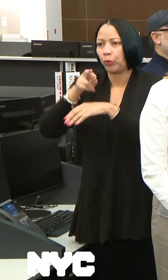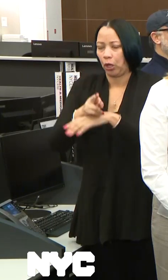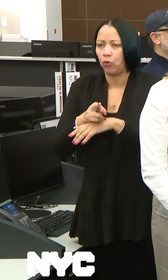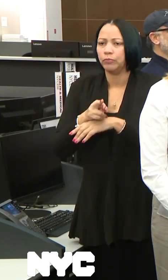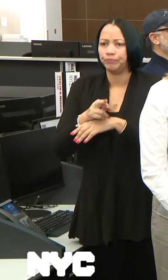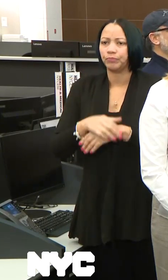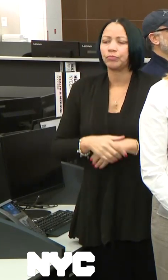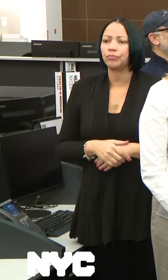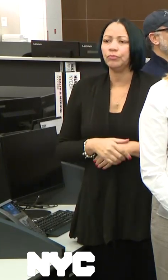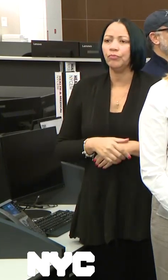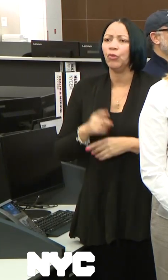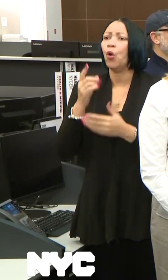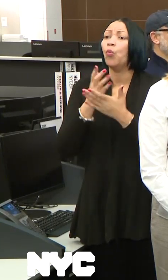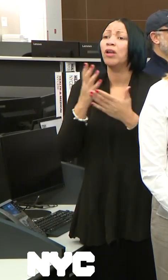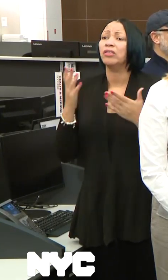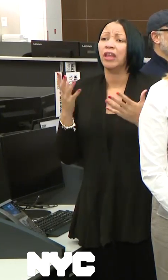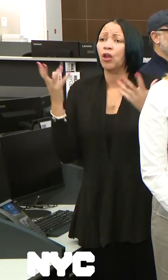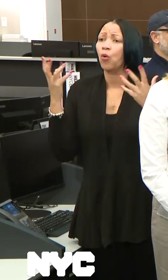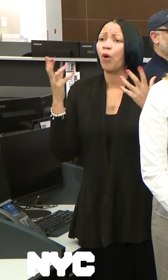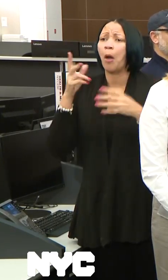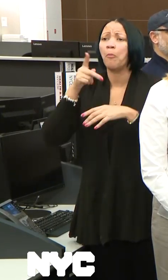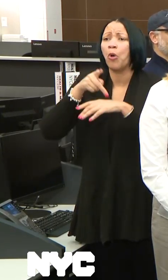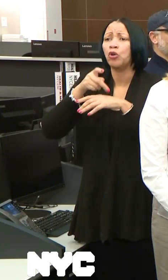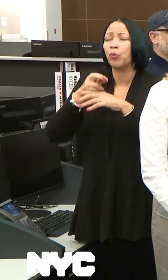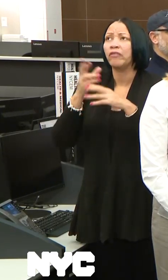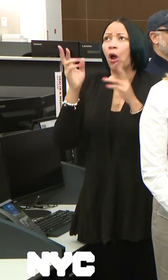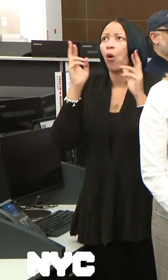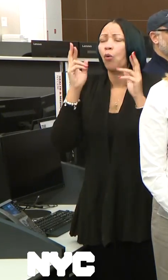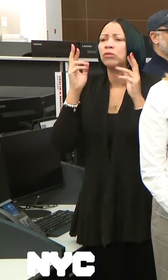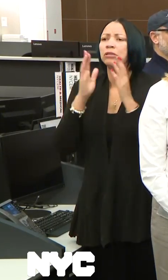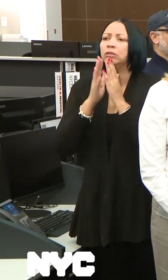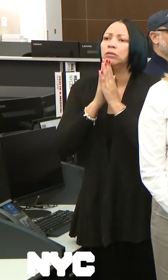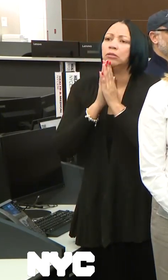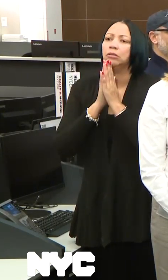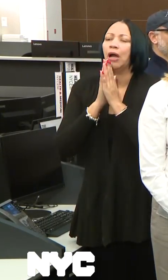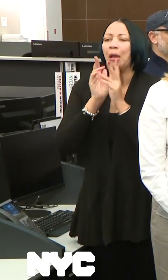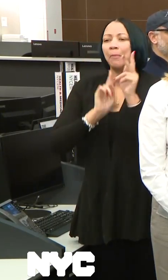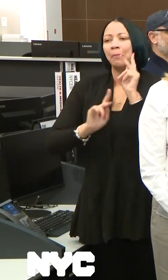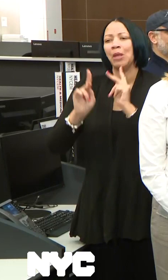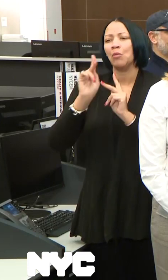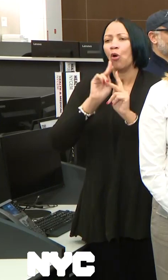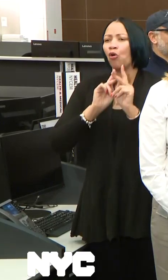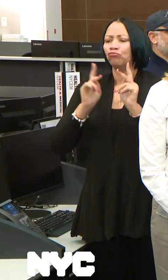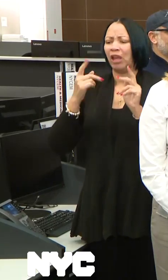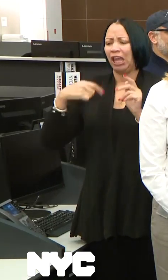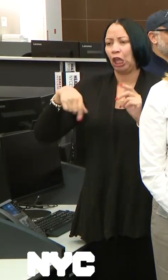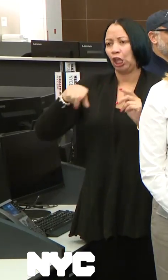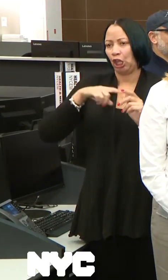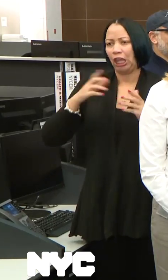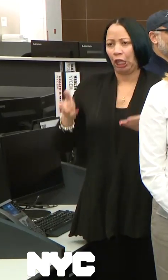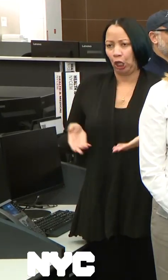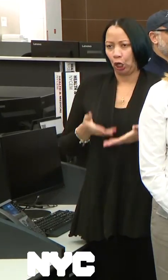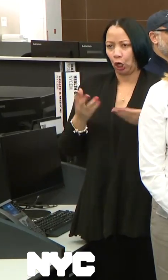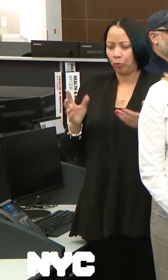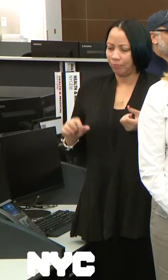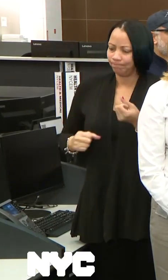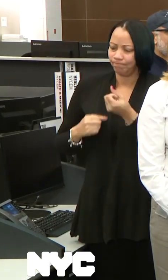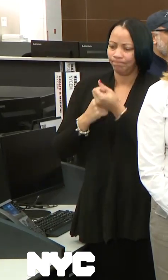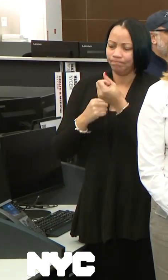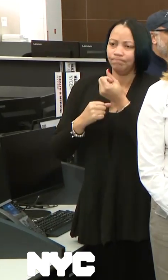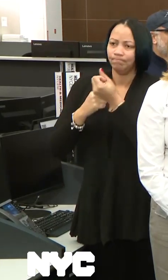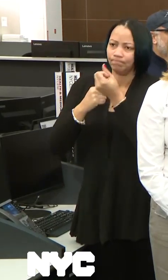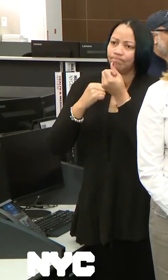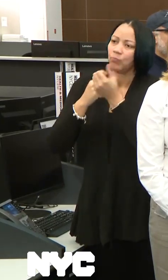One of the things that gives Puerto Ricans some hope is people like this. These good people who have been there time and again.